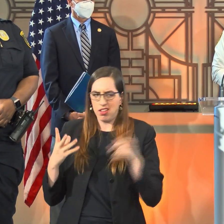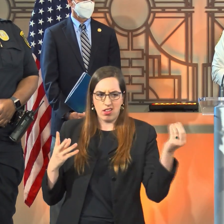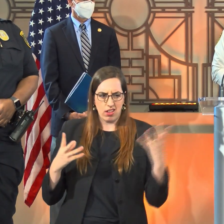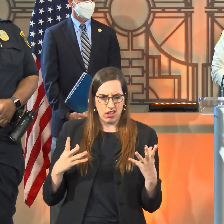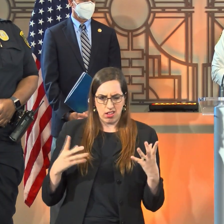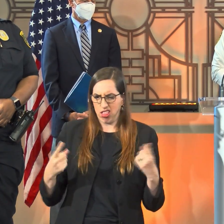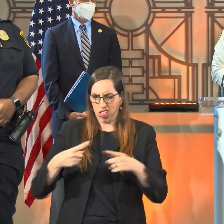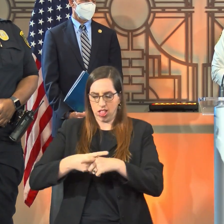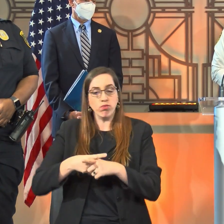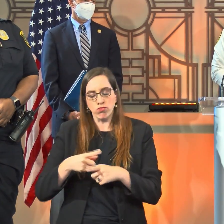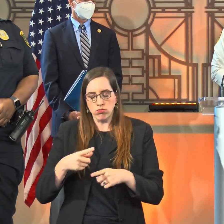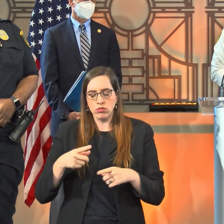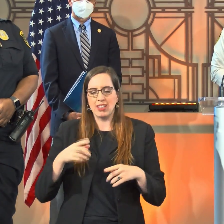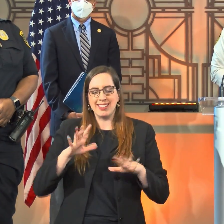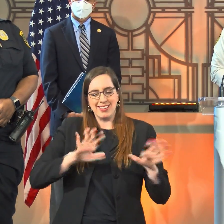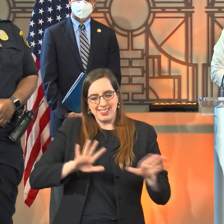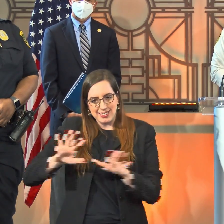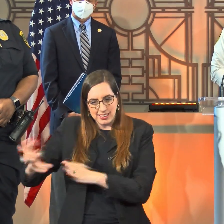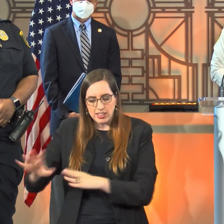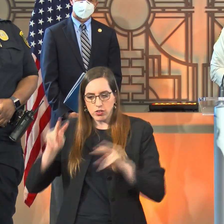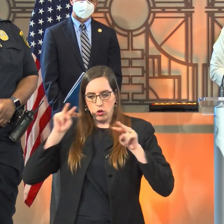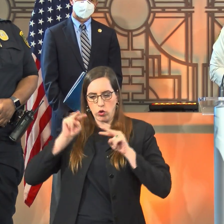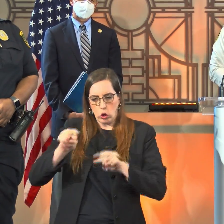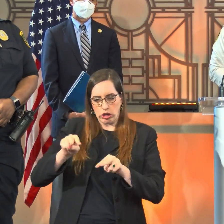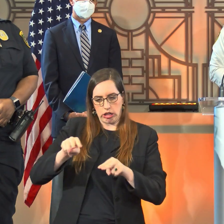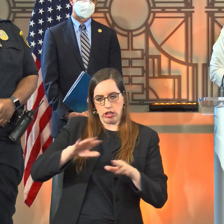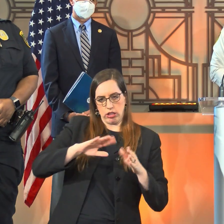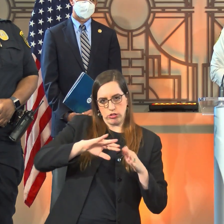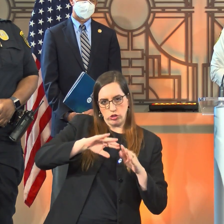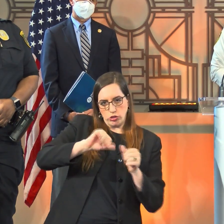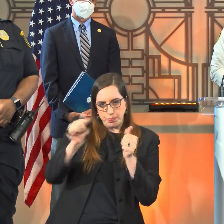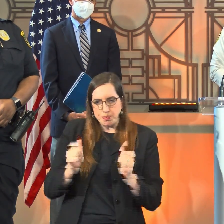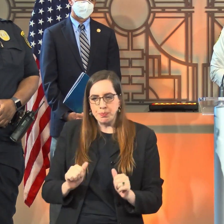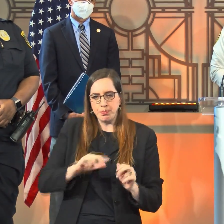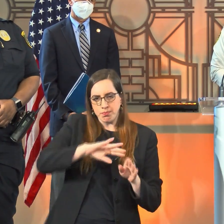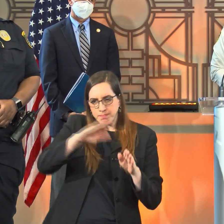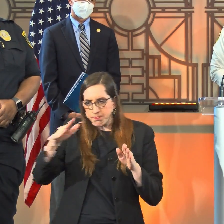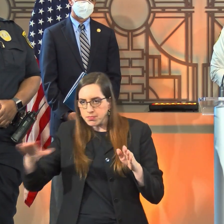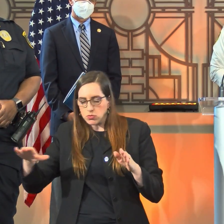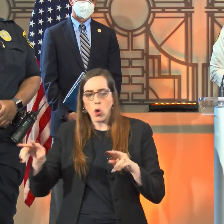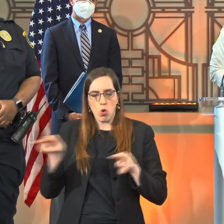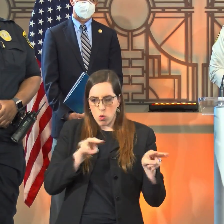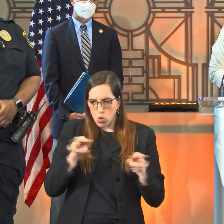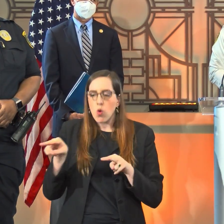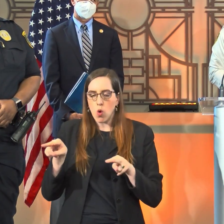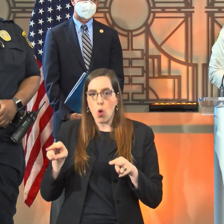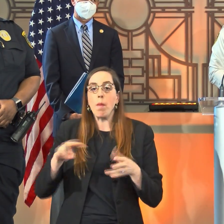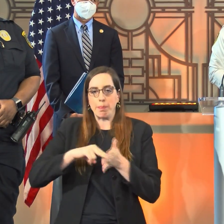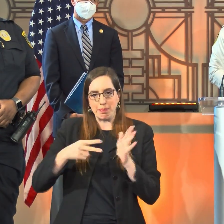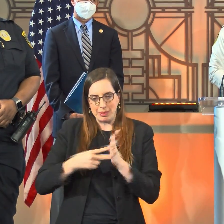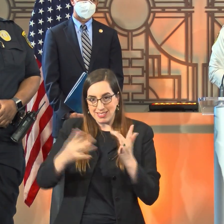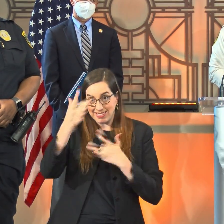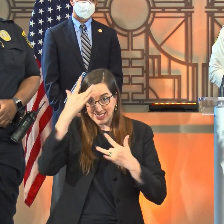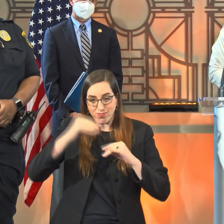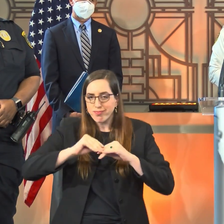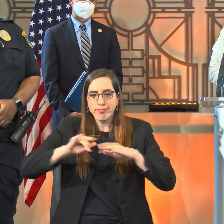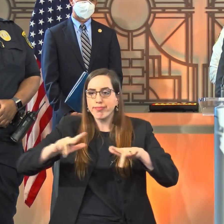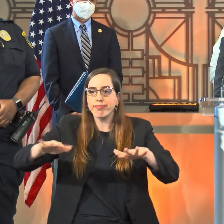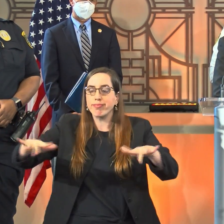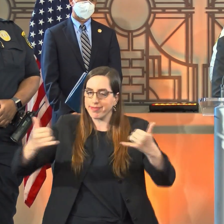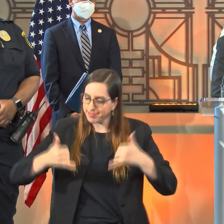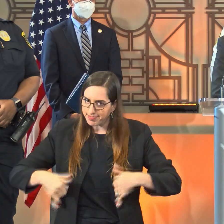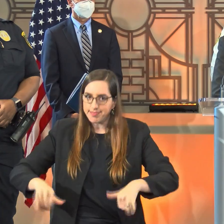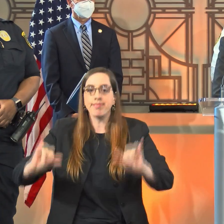you look at what they really sort of say as opposed to the actual number, they're saying pretty much the same thing, that the virus is out there, it continues